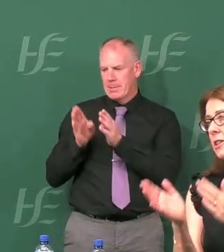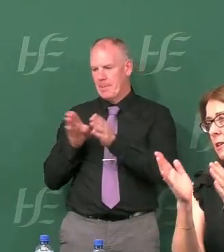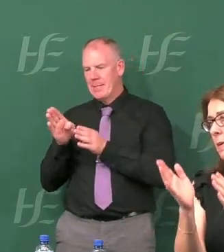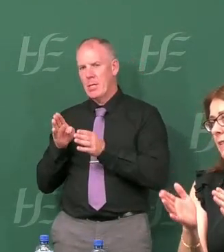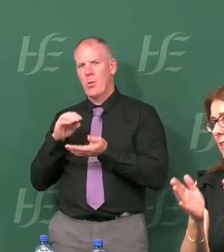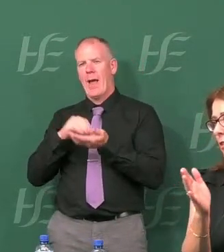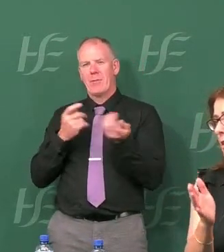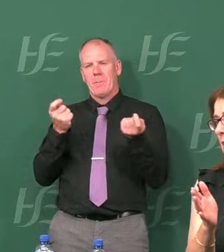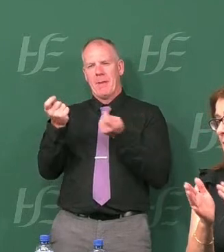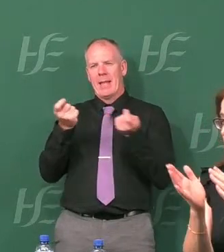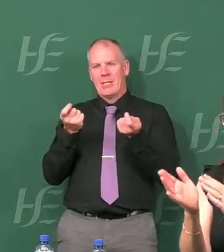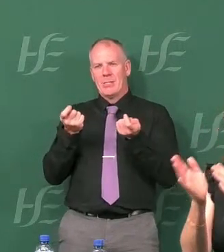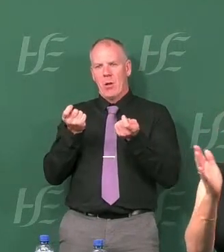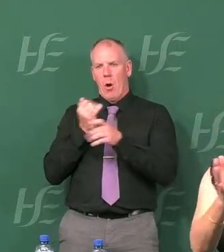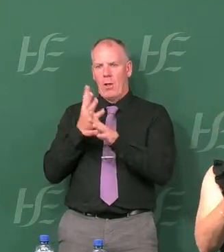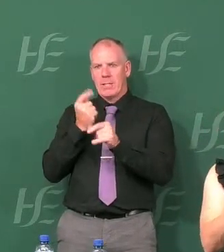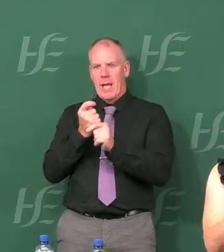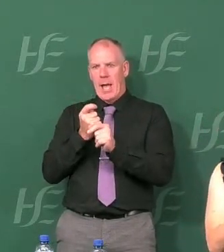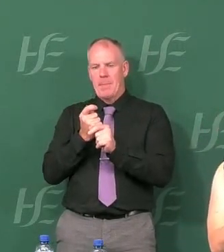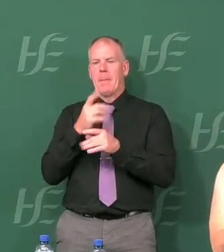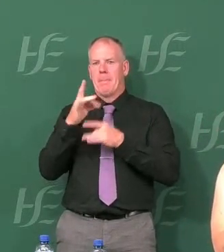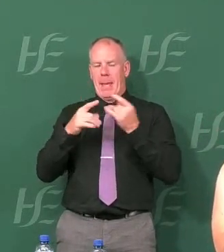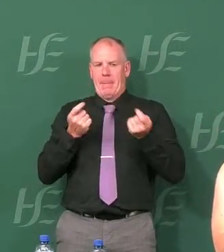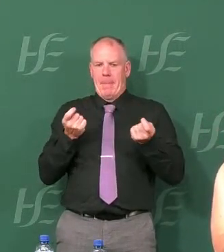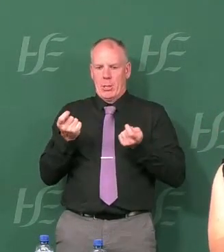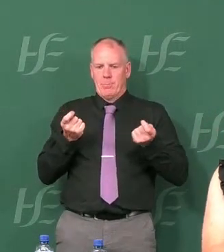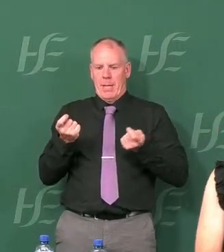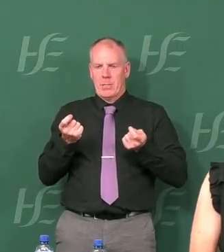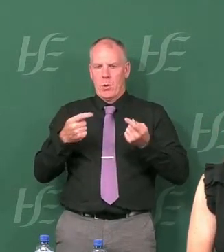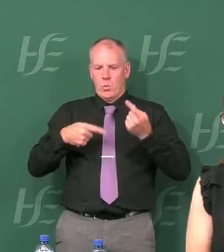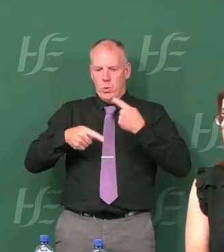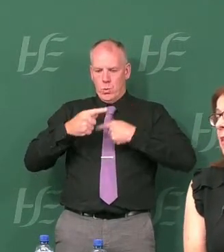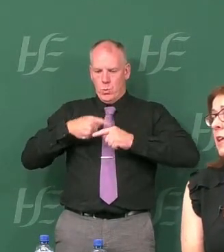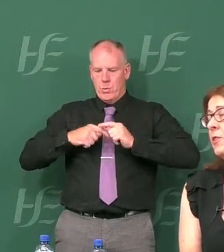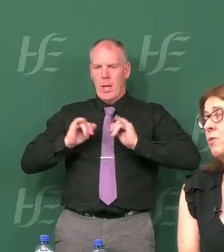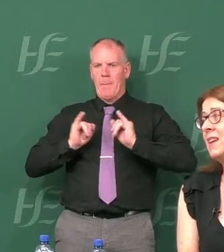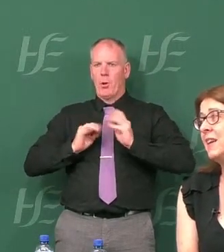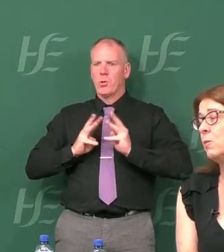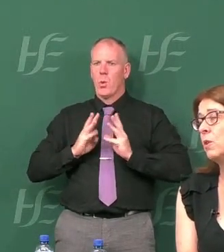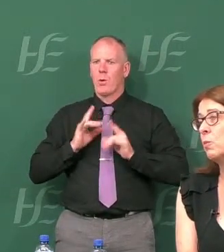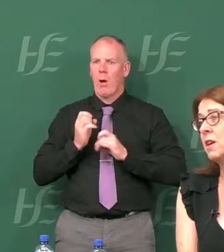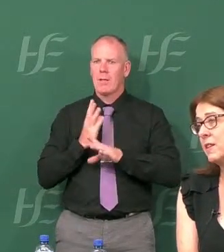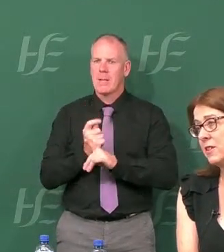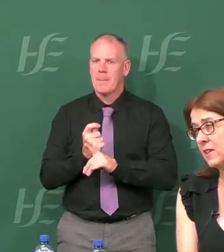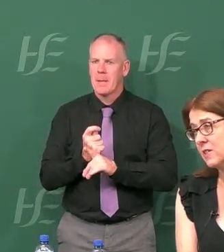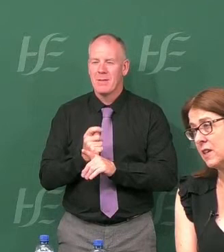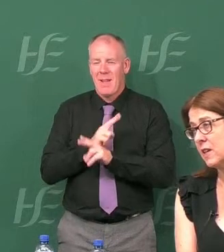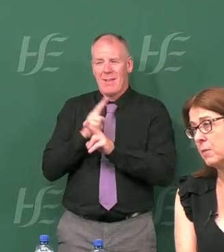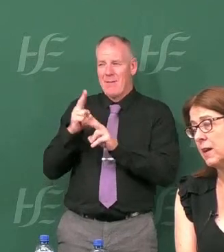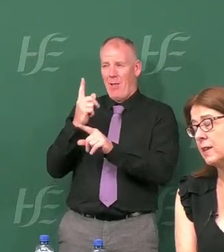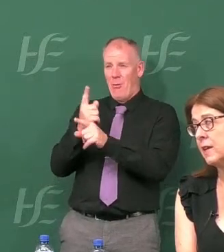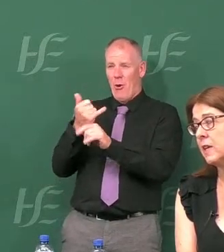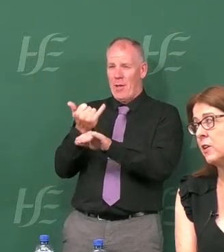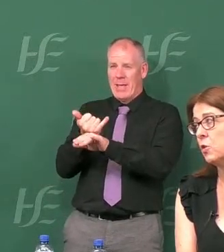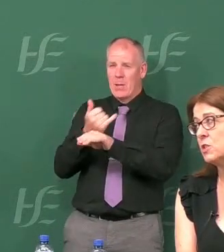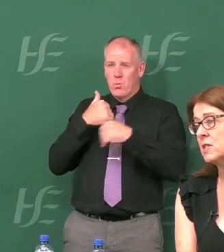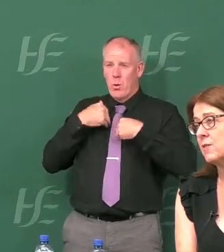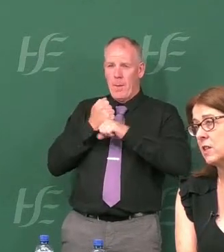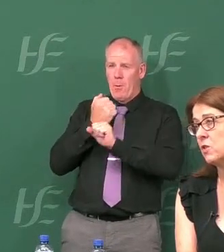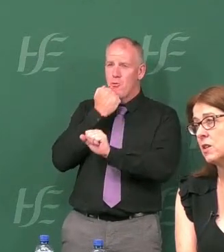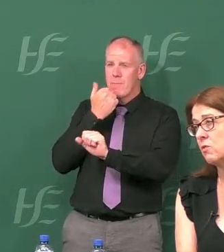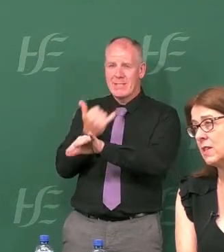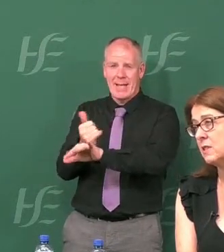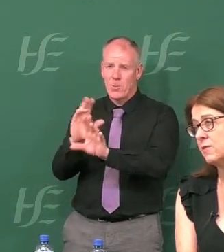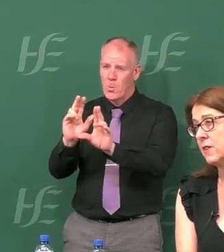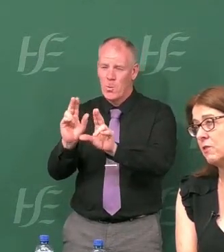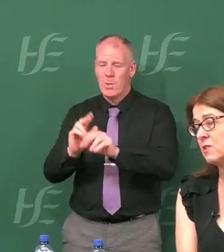way of managing the capacity all the time and bringing it back more and more just to emergency work. So really, we're not there yet. And I think, we just